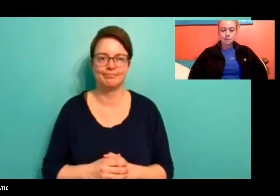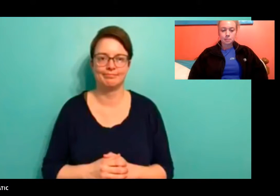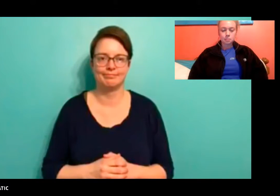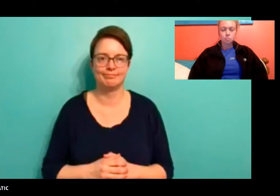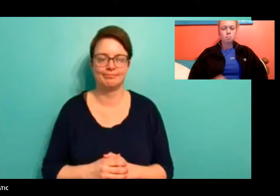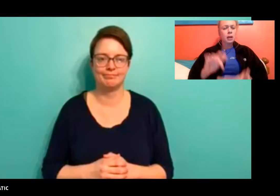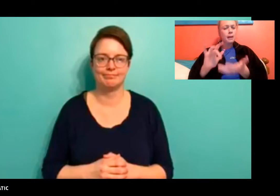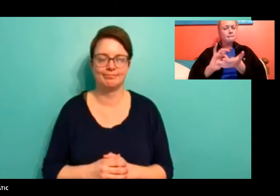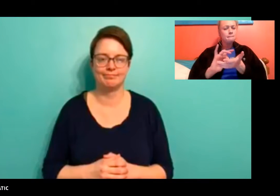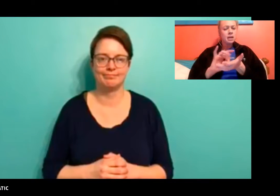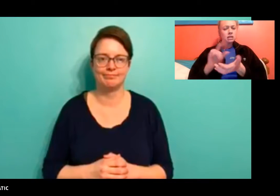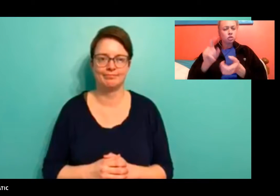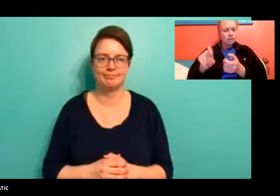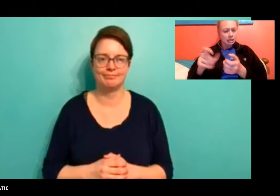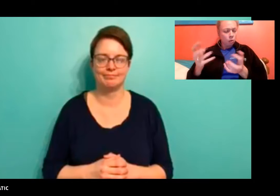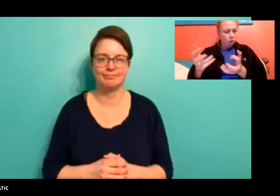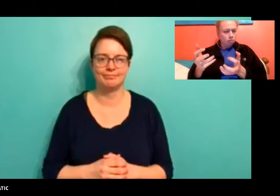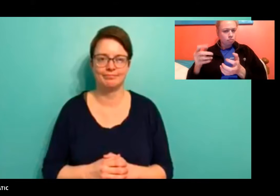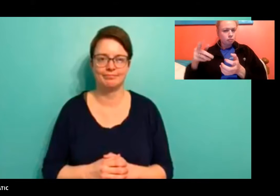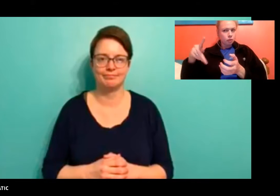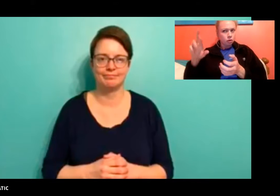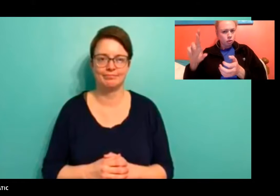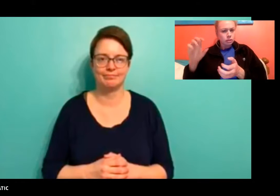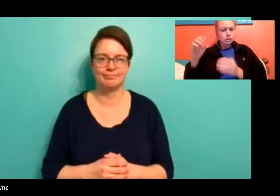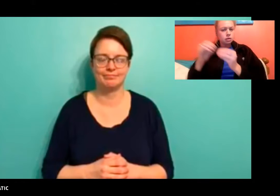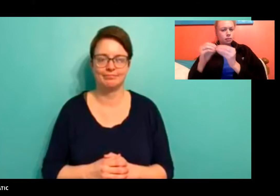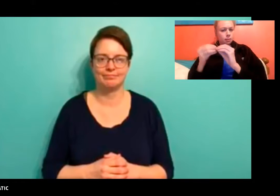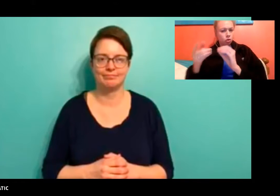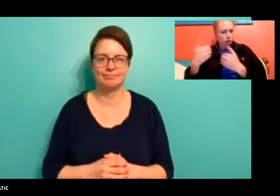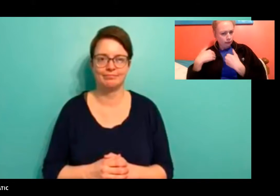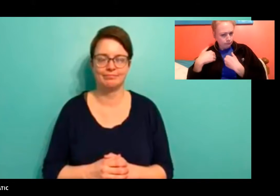Which medication is it? Do you have a prescription number?